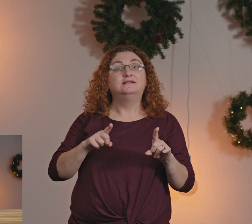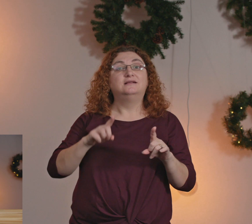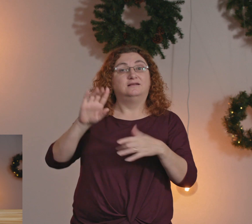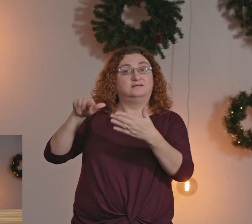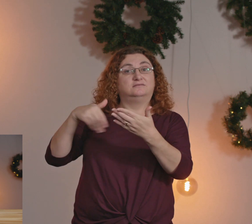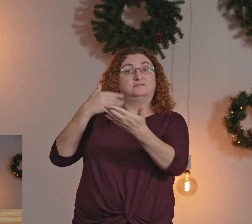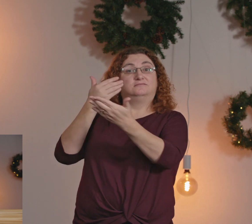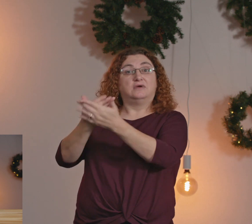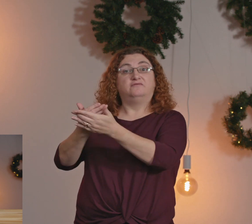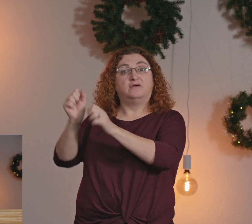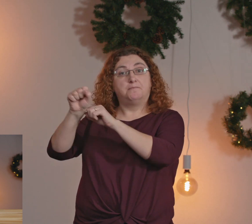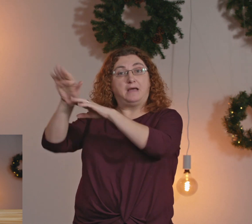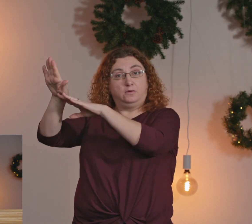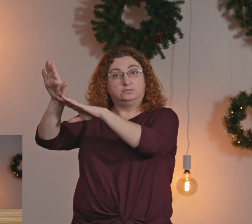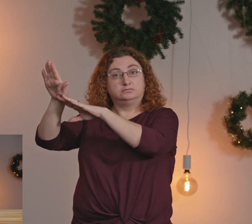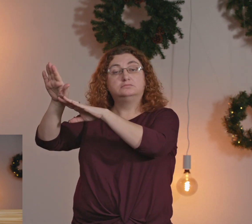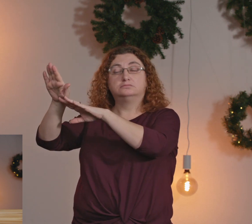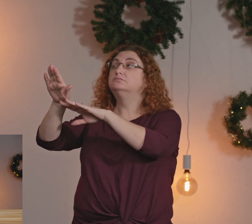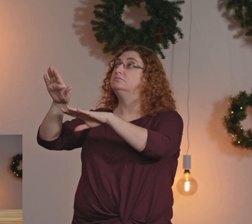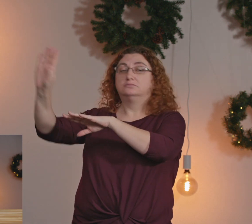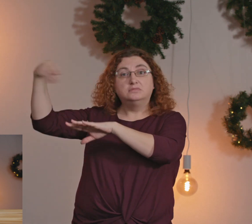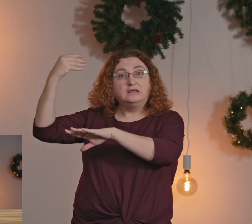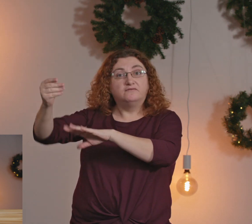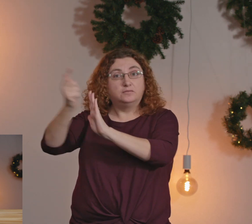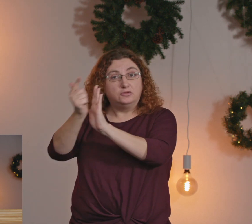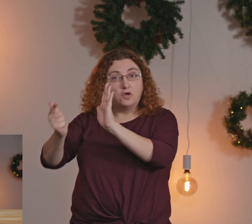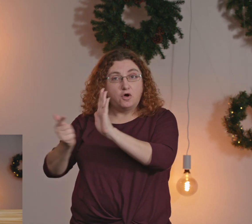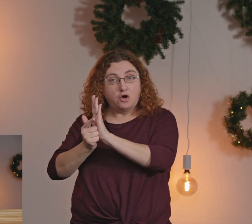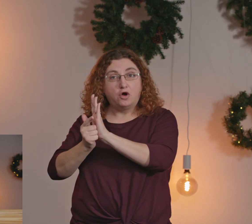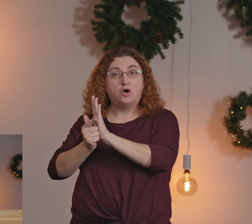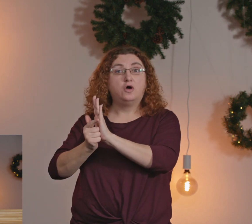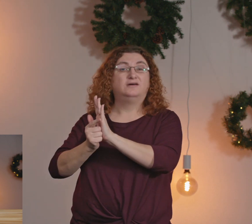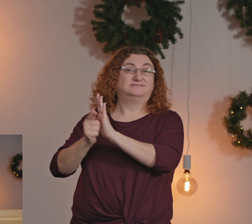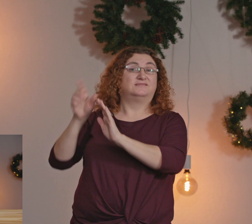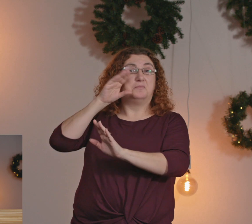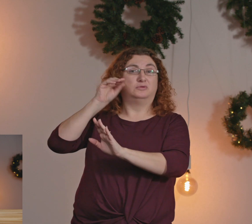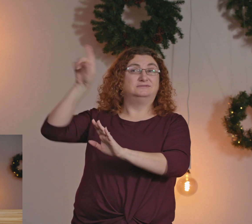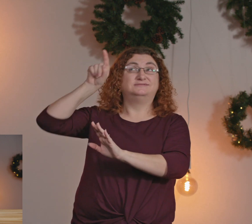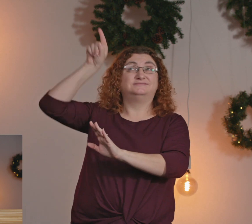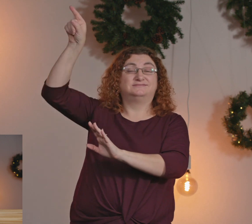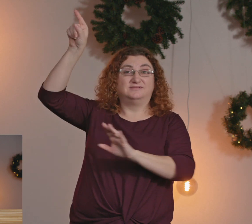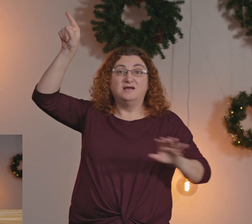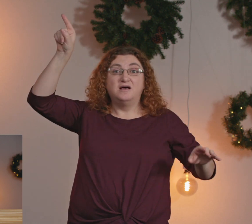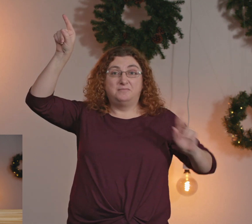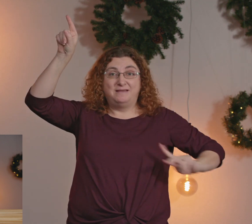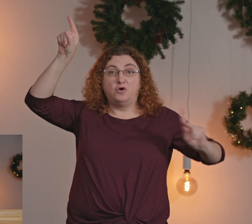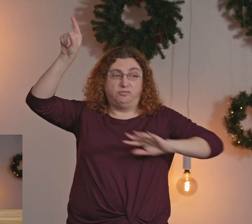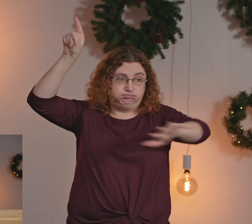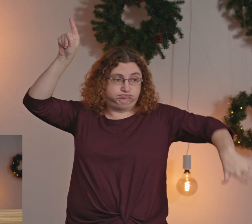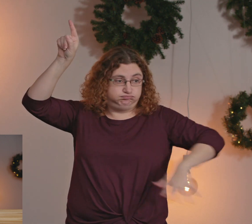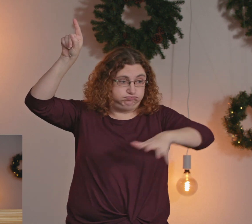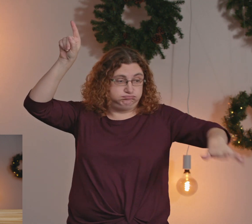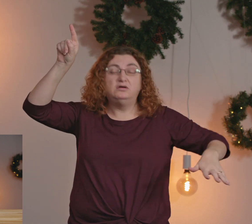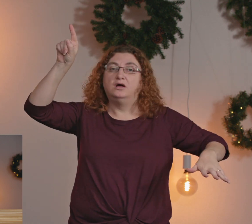where God gives them the law. When the Lord gives them the law, Moses is up on the mountain, and the people are down below, and